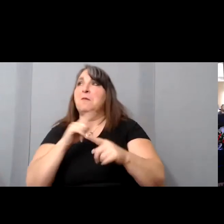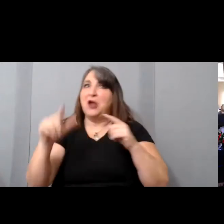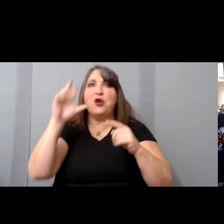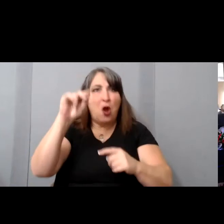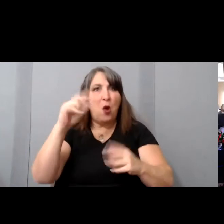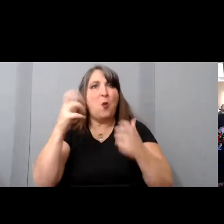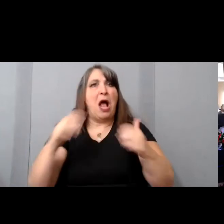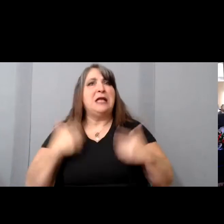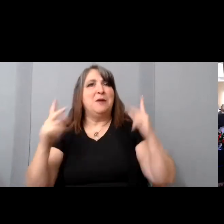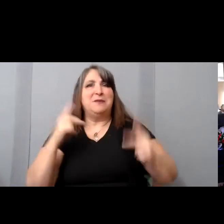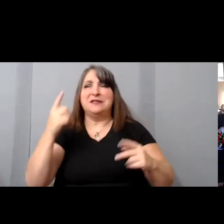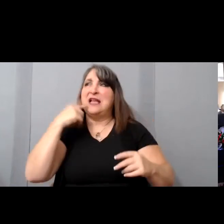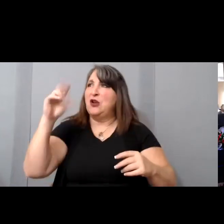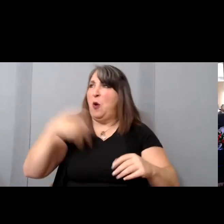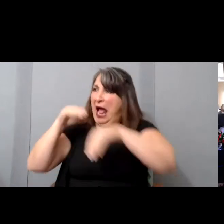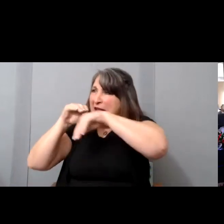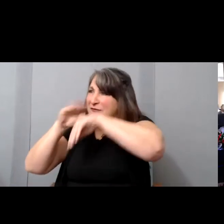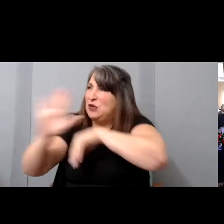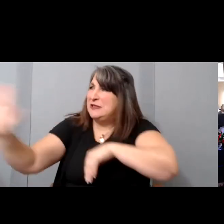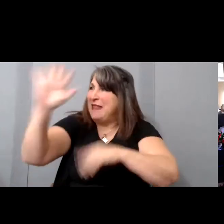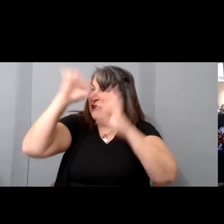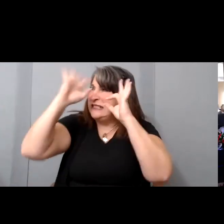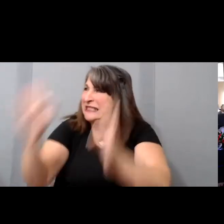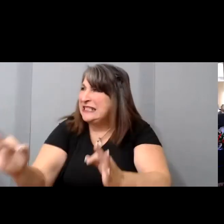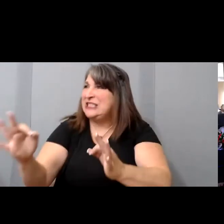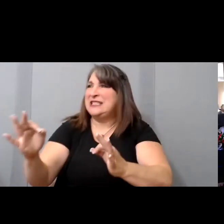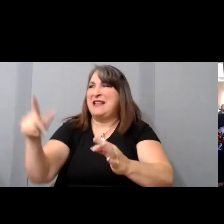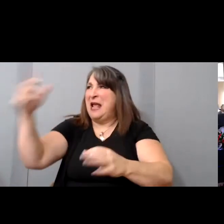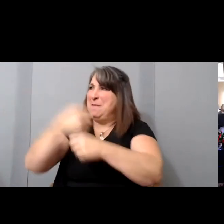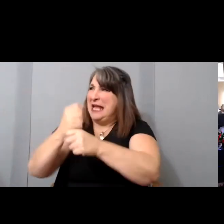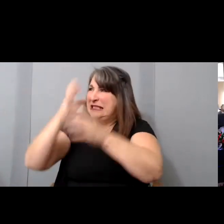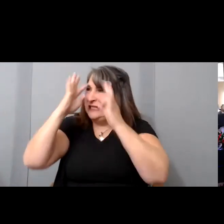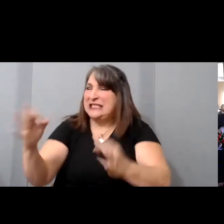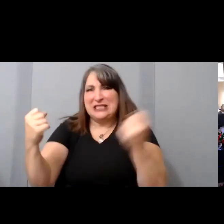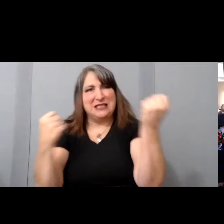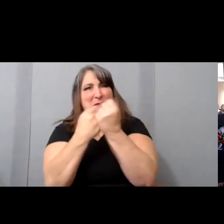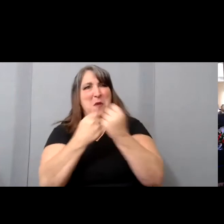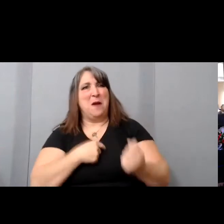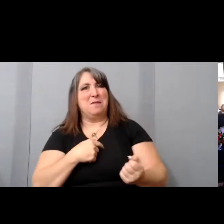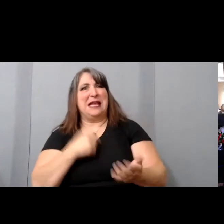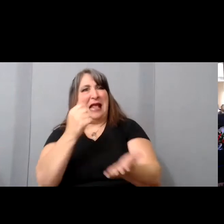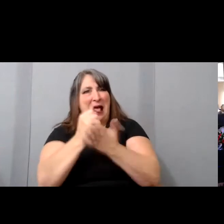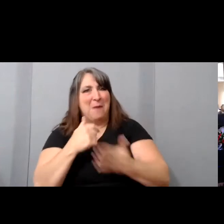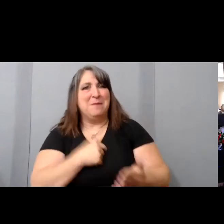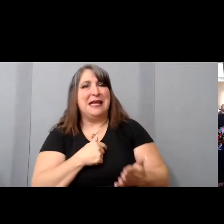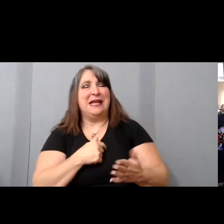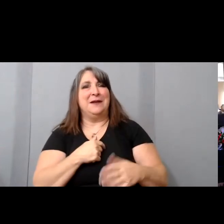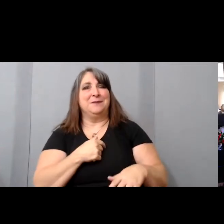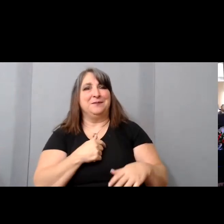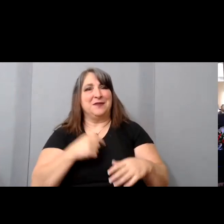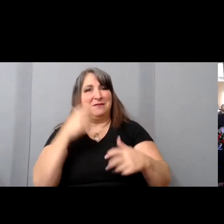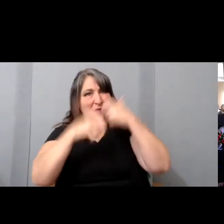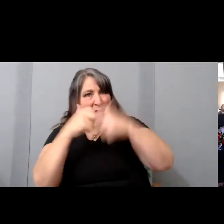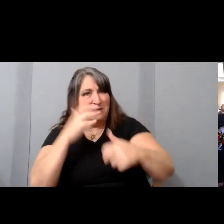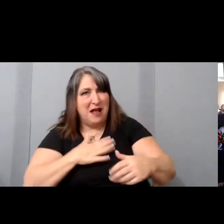me immediately and in the future. So once again, thank you guys so very much for having me come. I hope that this changes our conversation. It gives us some